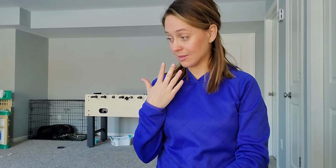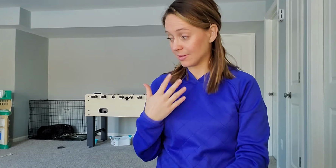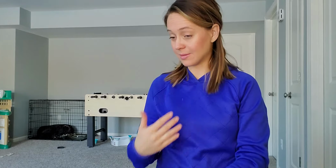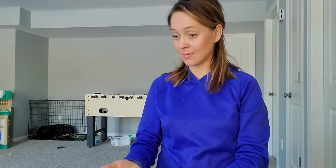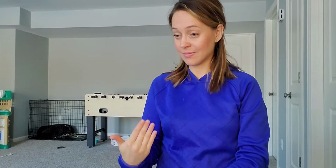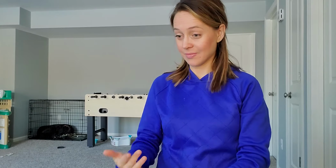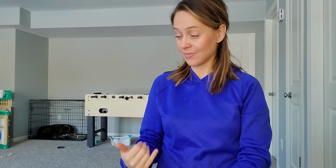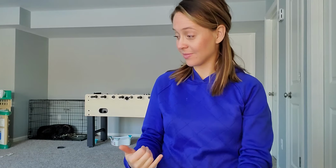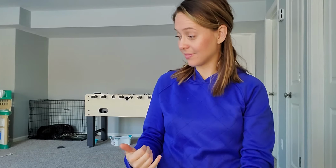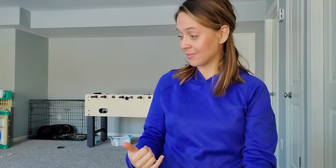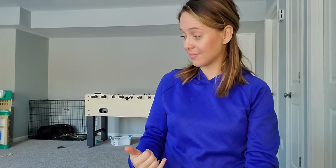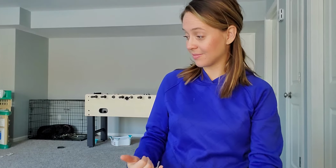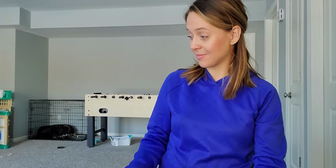to do what you want. Do you understand?